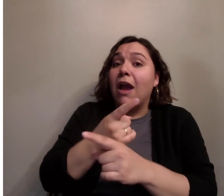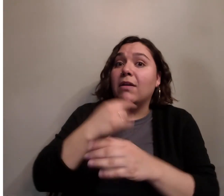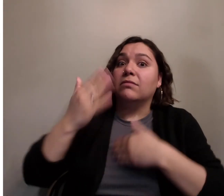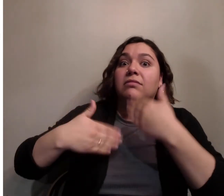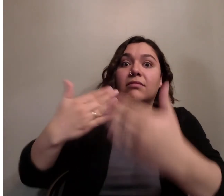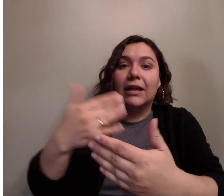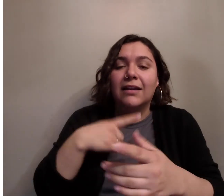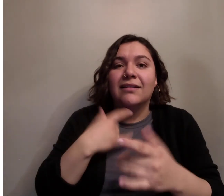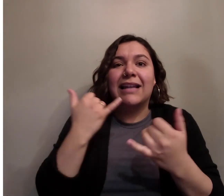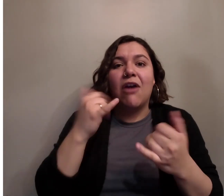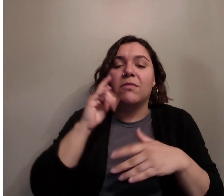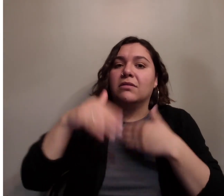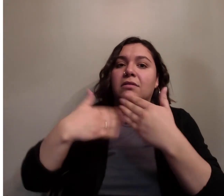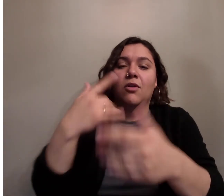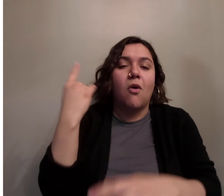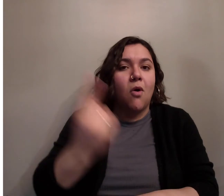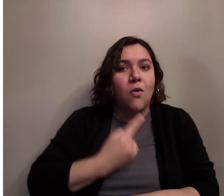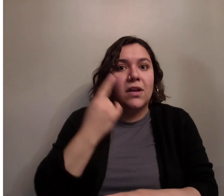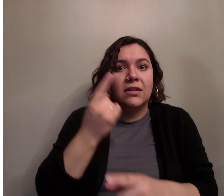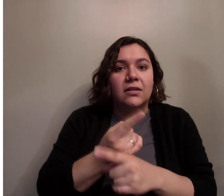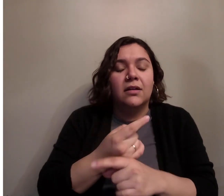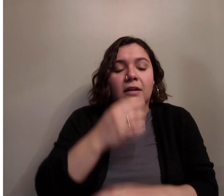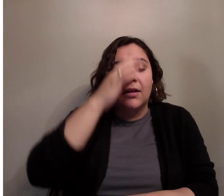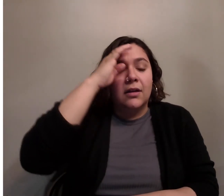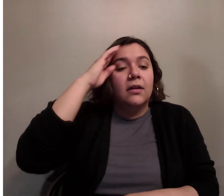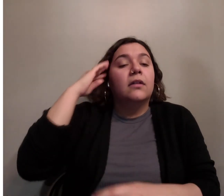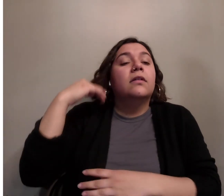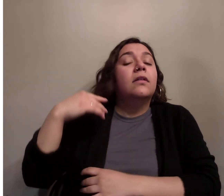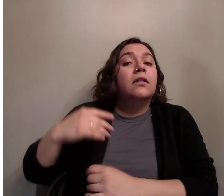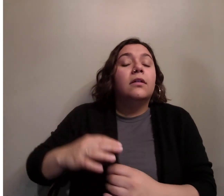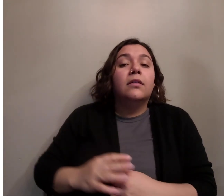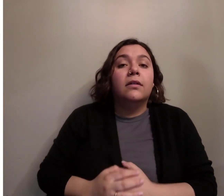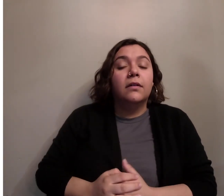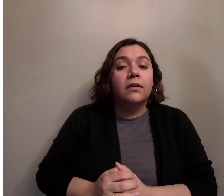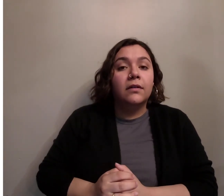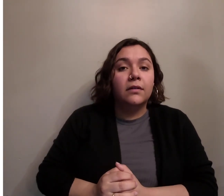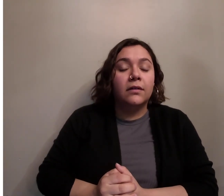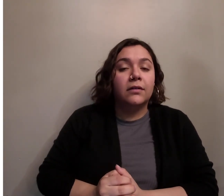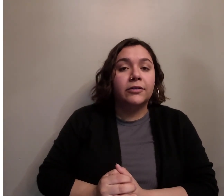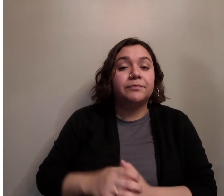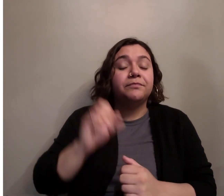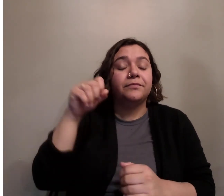themselves. Yeah, to be gotta be a moving target now.